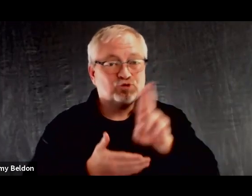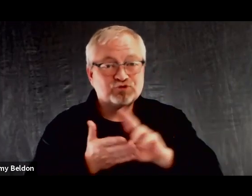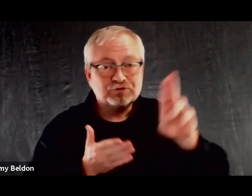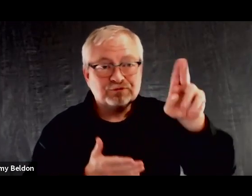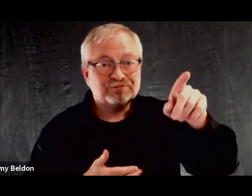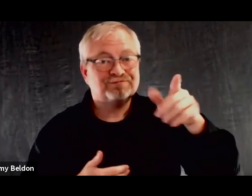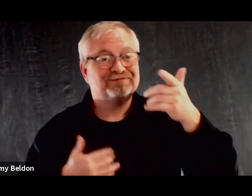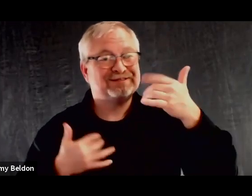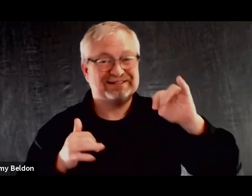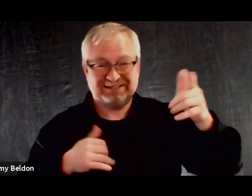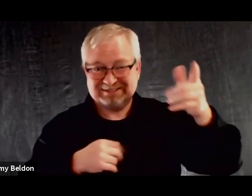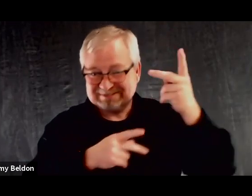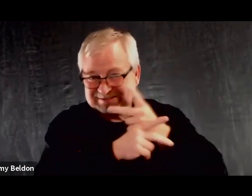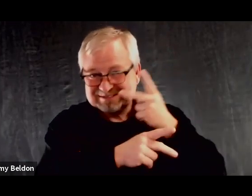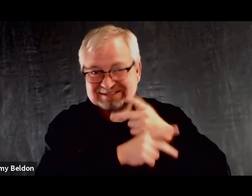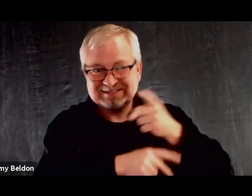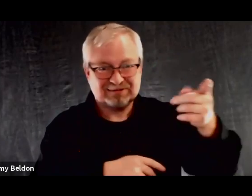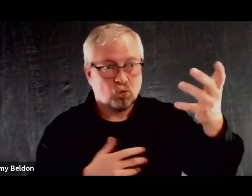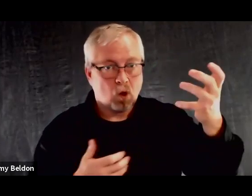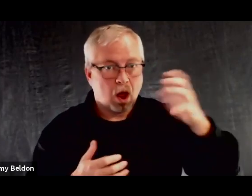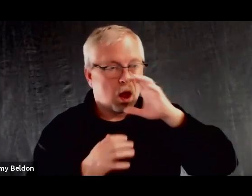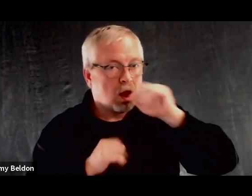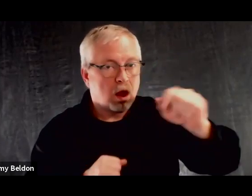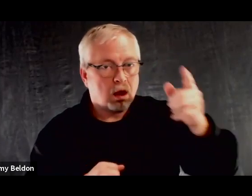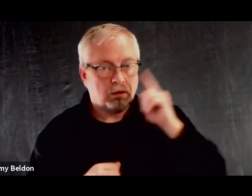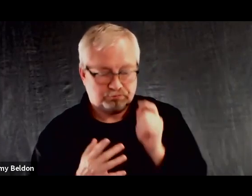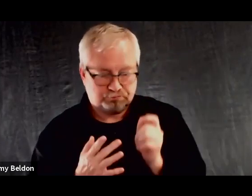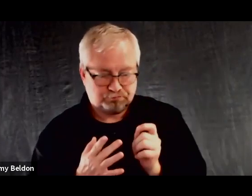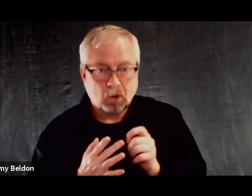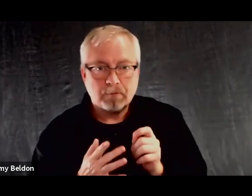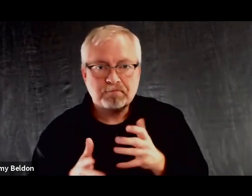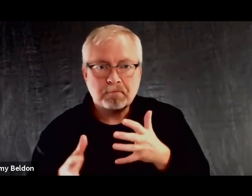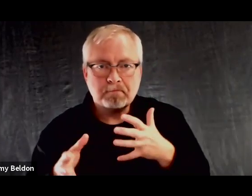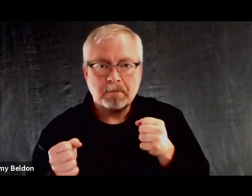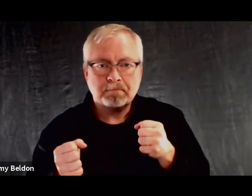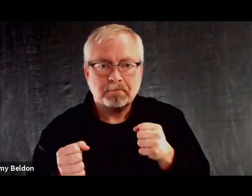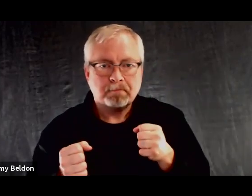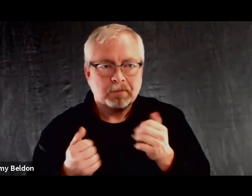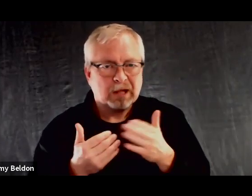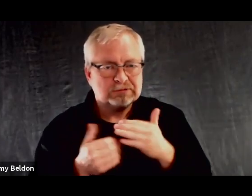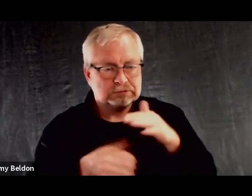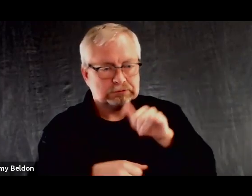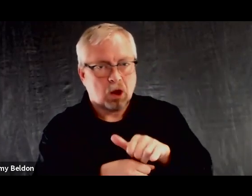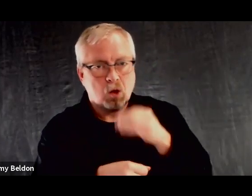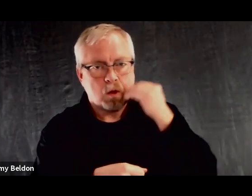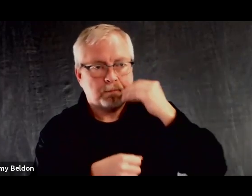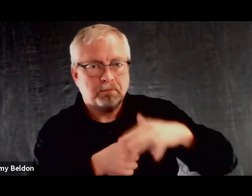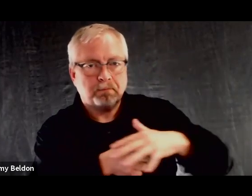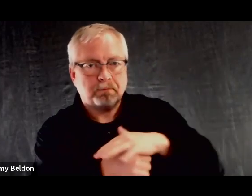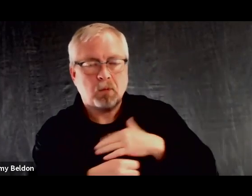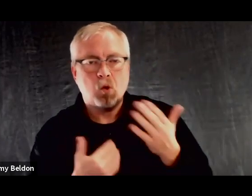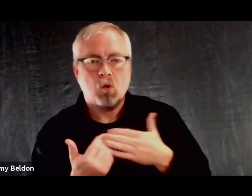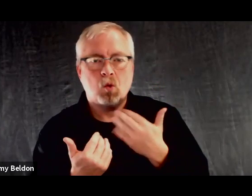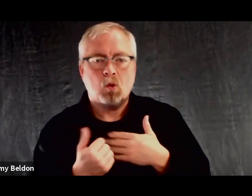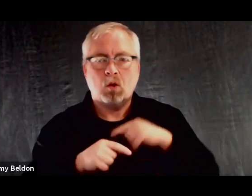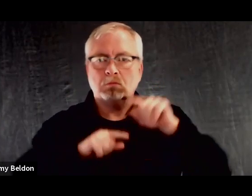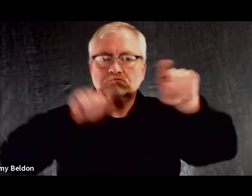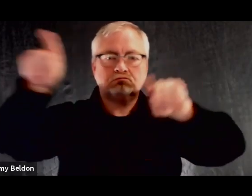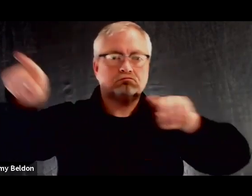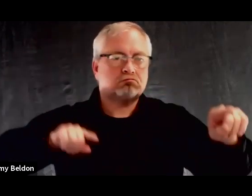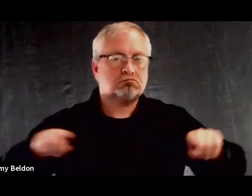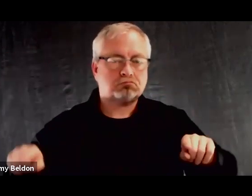of that, of using capacity closer to home, is certainly related to the speed with which we can get the